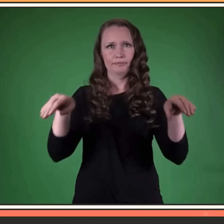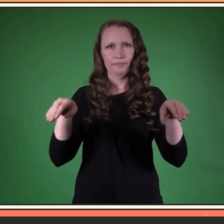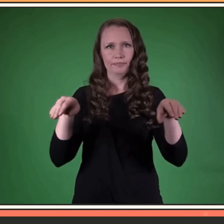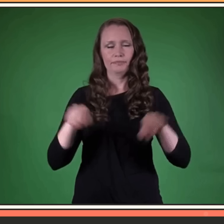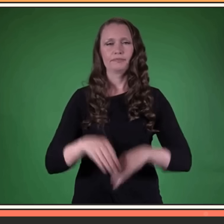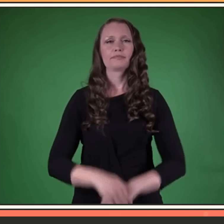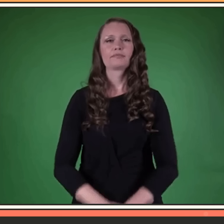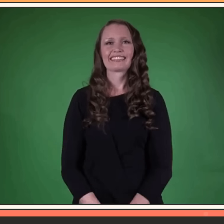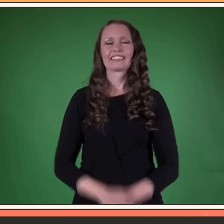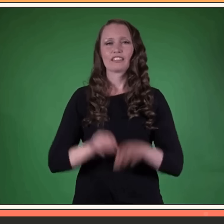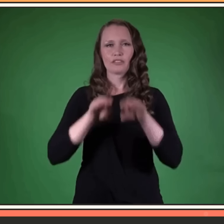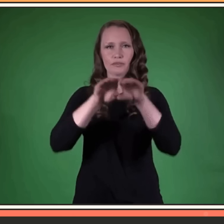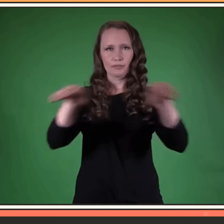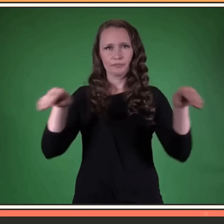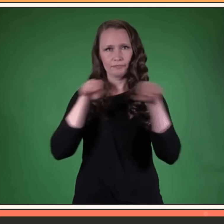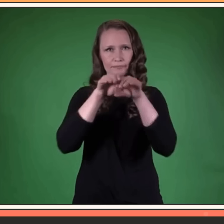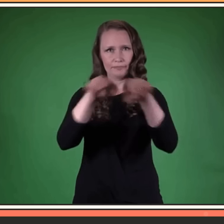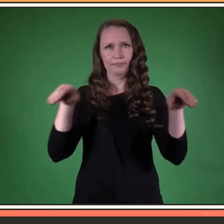Swim.